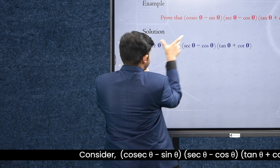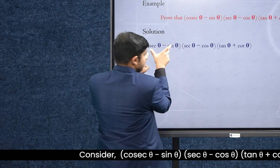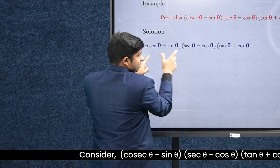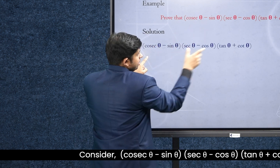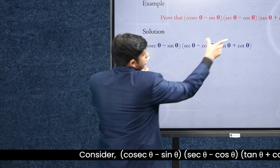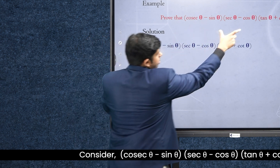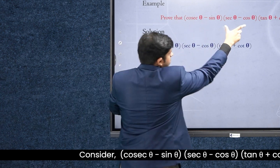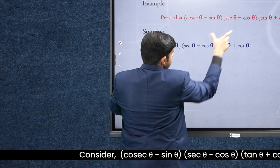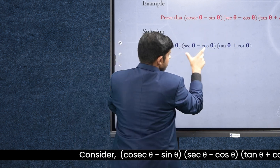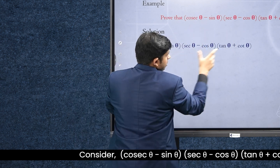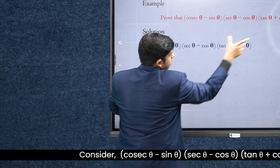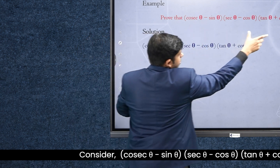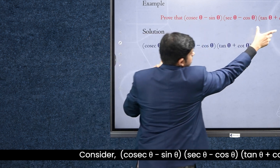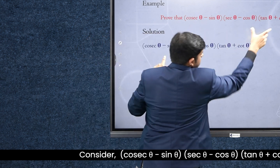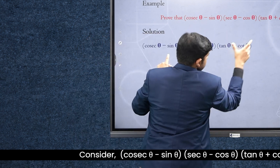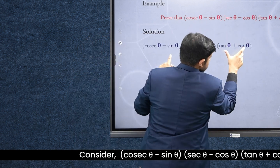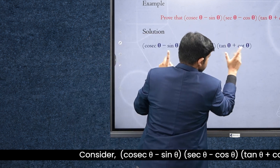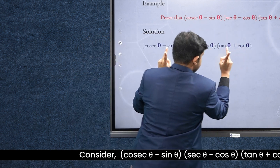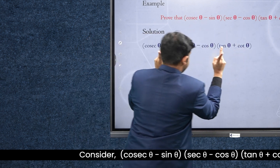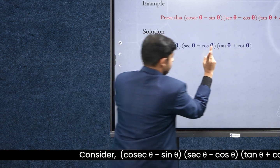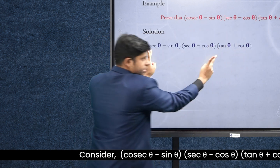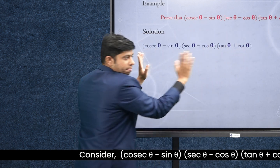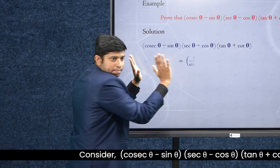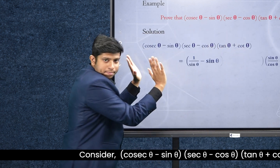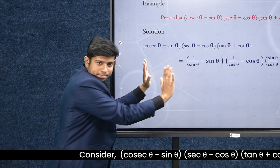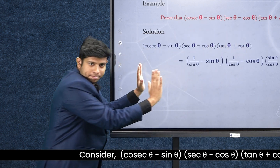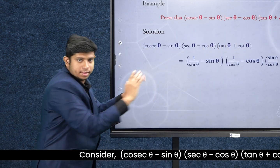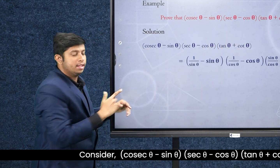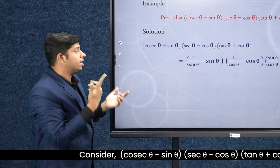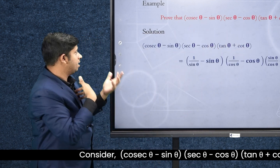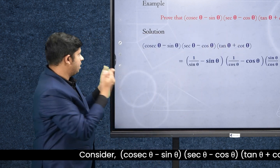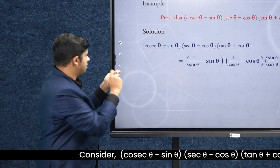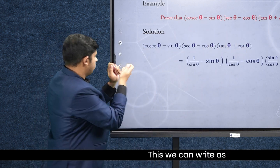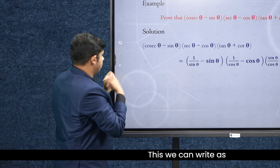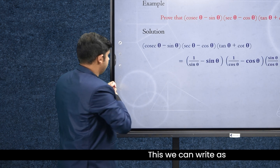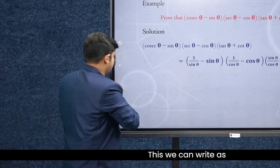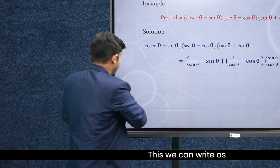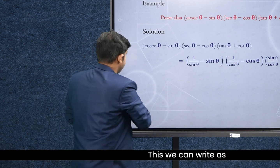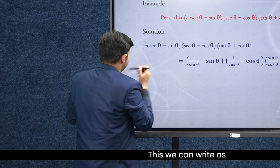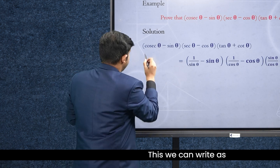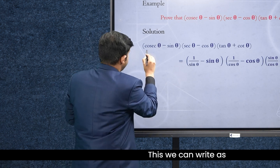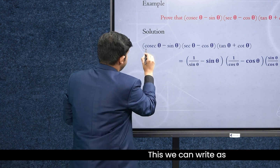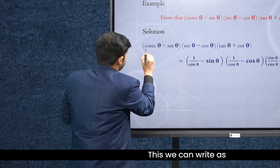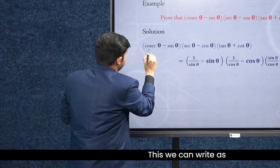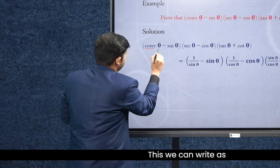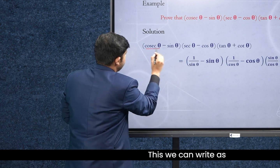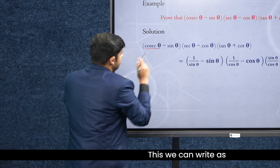theta into secant theta minus cos theta into tan theta plus cot theta. This we can write as